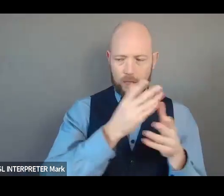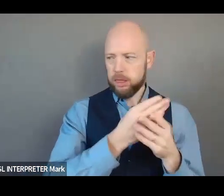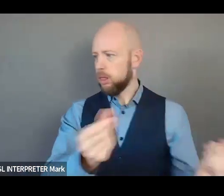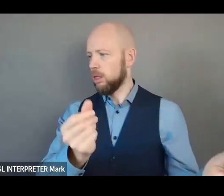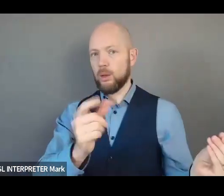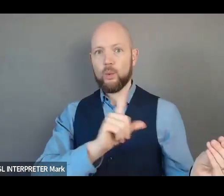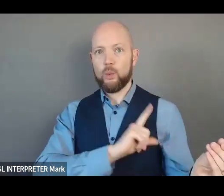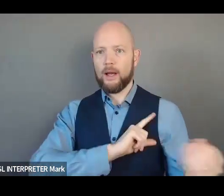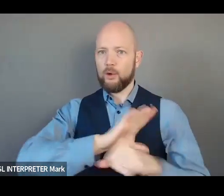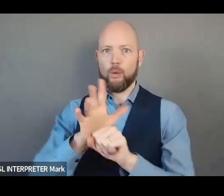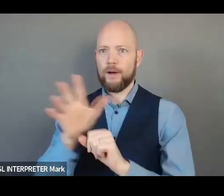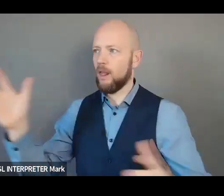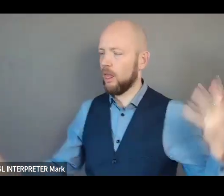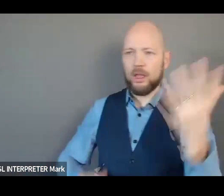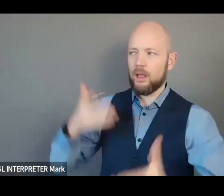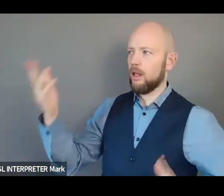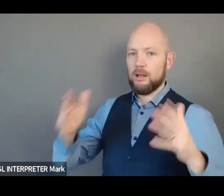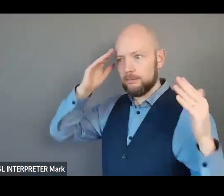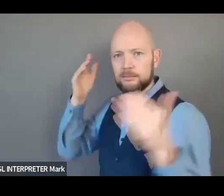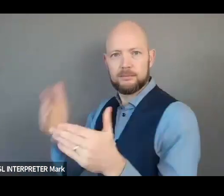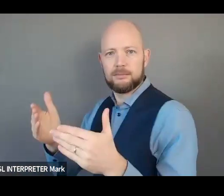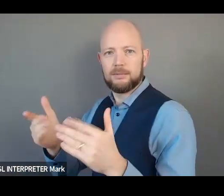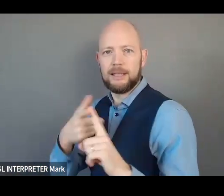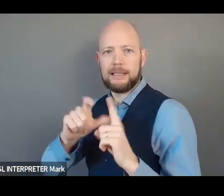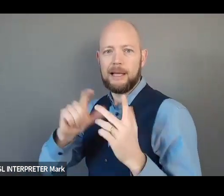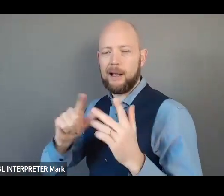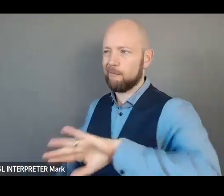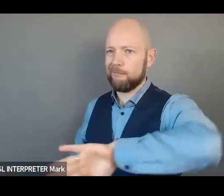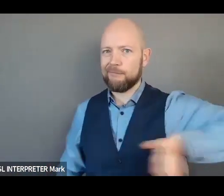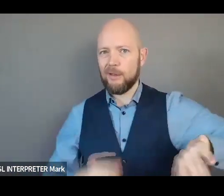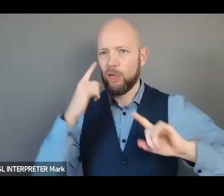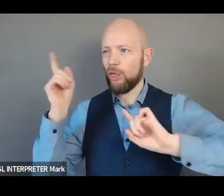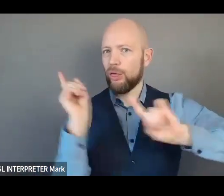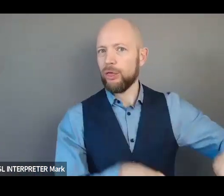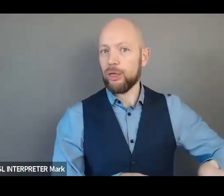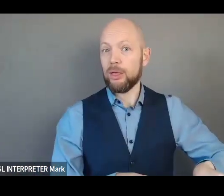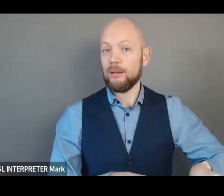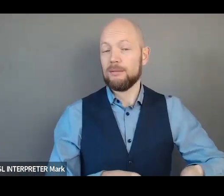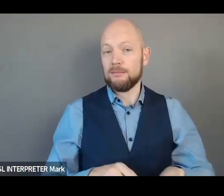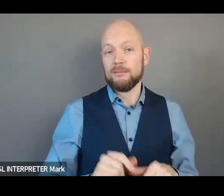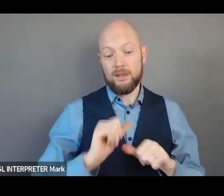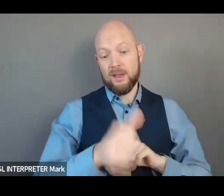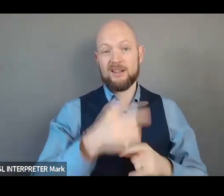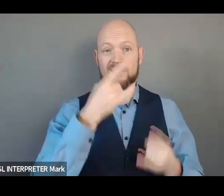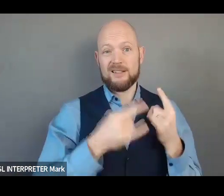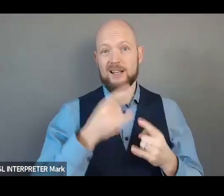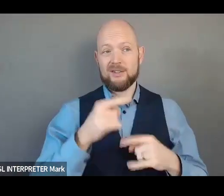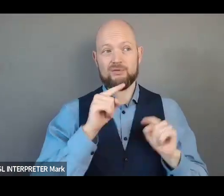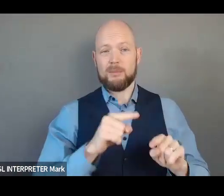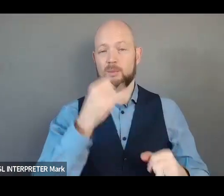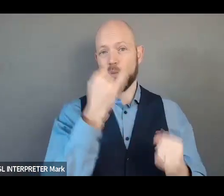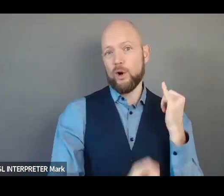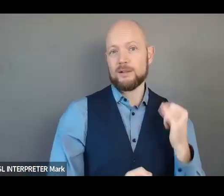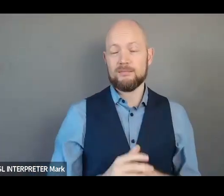imperatives. EDI has always struggled to get a seat at the table, and it's struggled to, even more so since